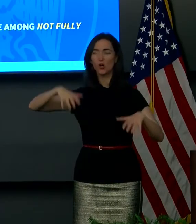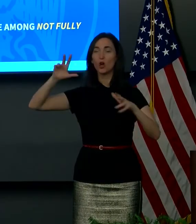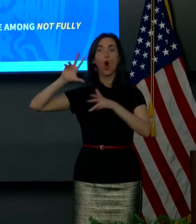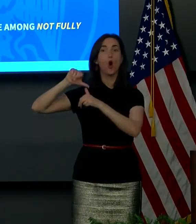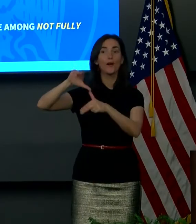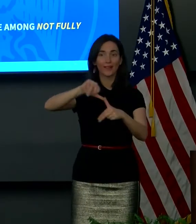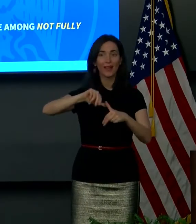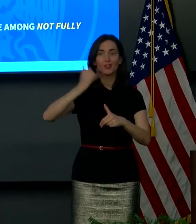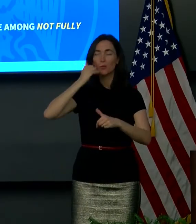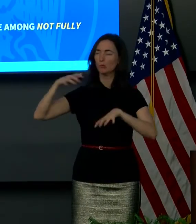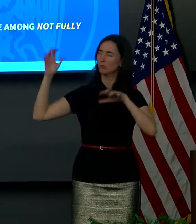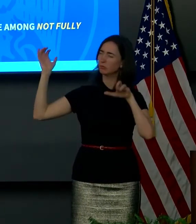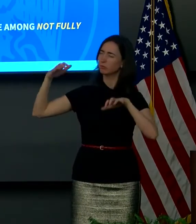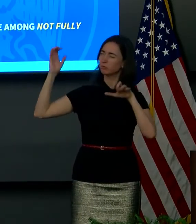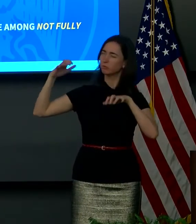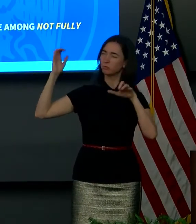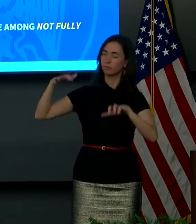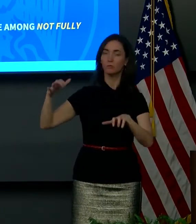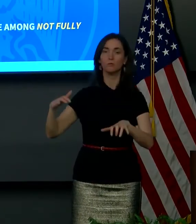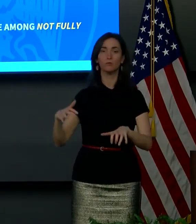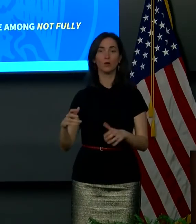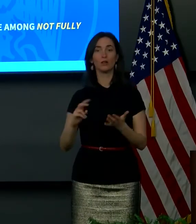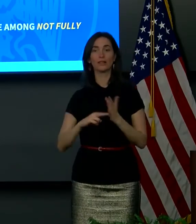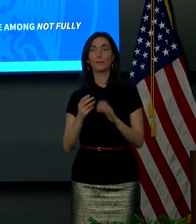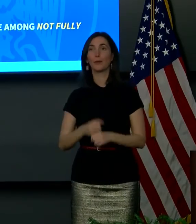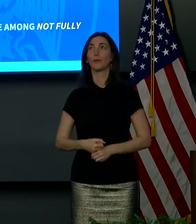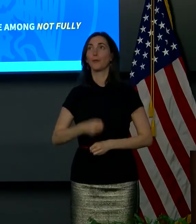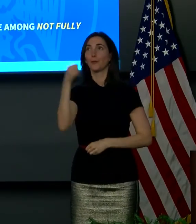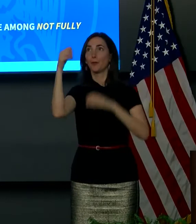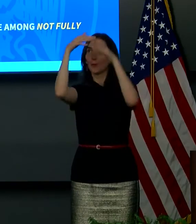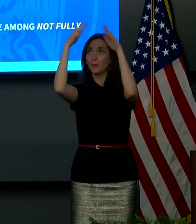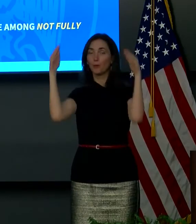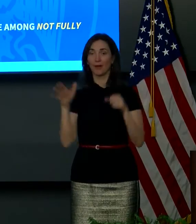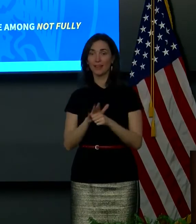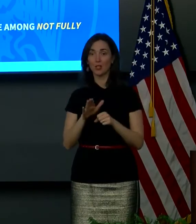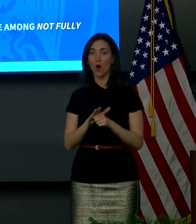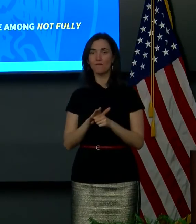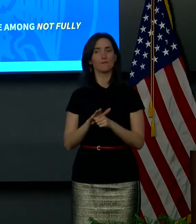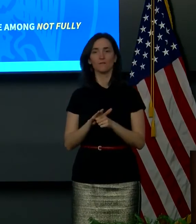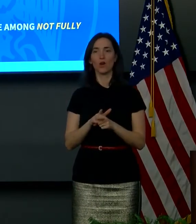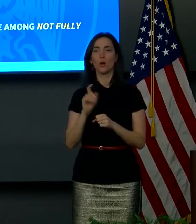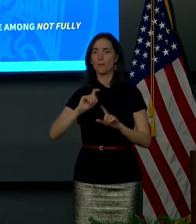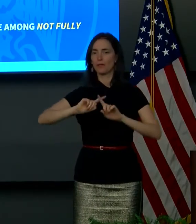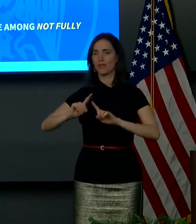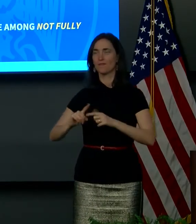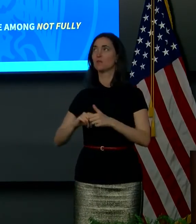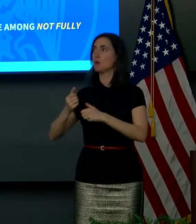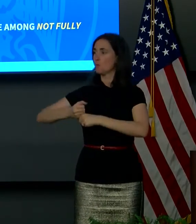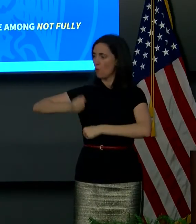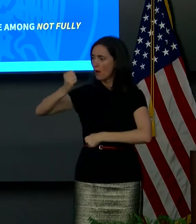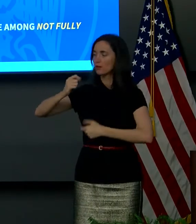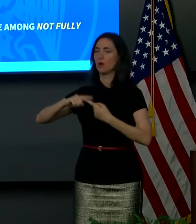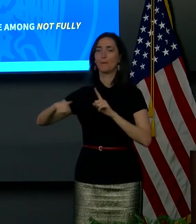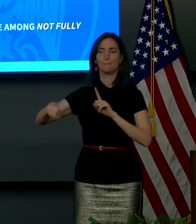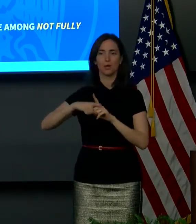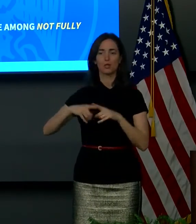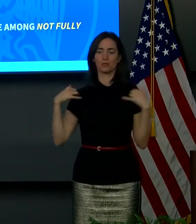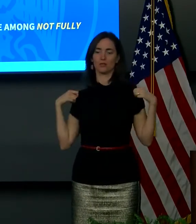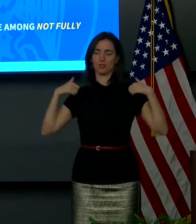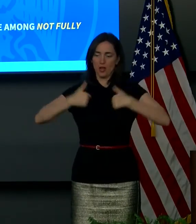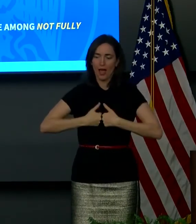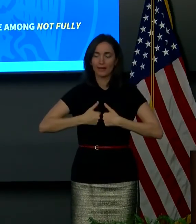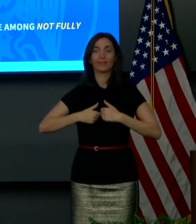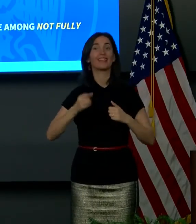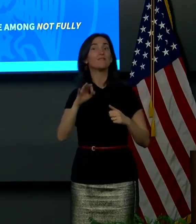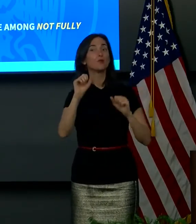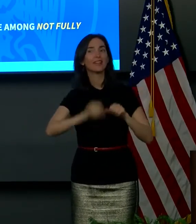hurricane, you need more than one modality of protection. You need a rain jacket, you need an umbrella, and if you can, you need to get the heck